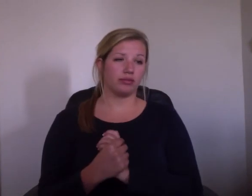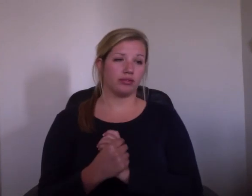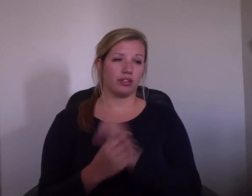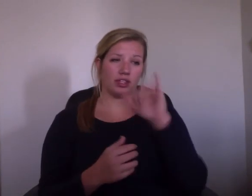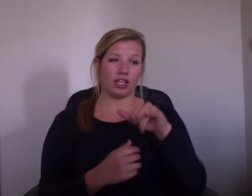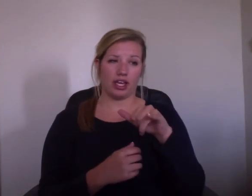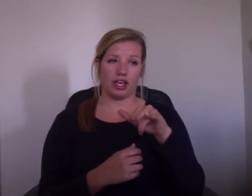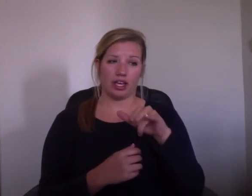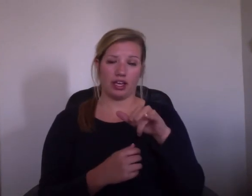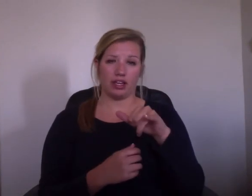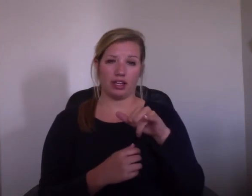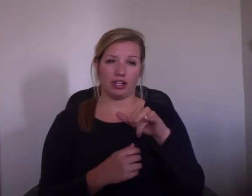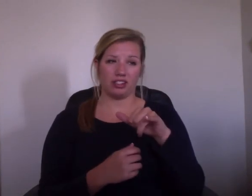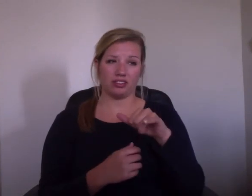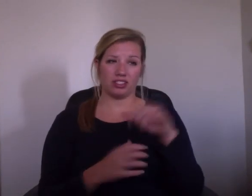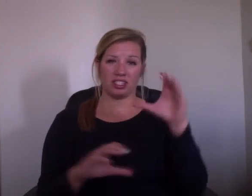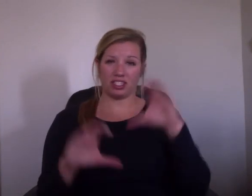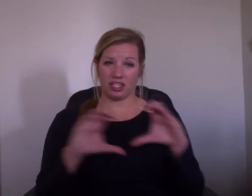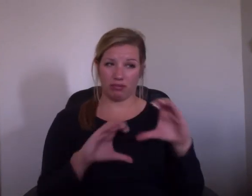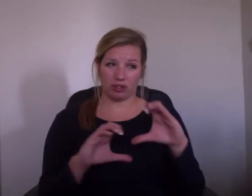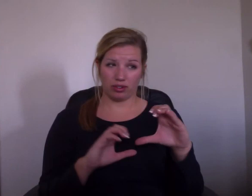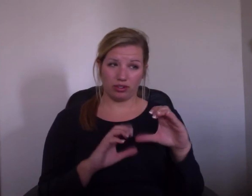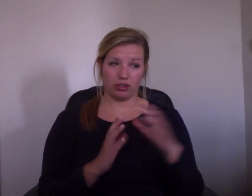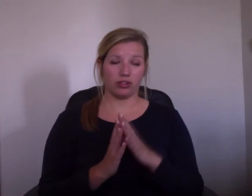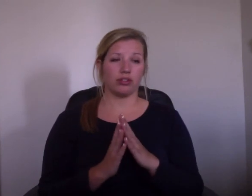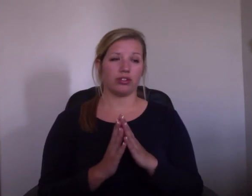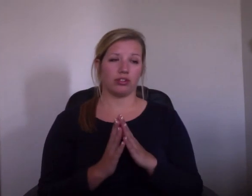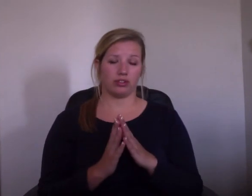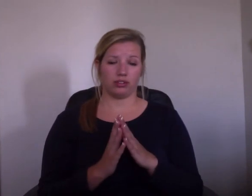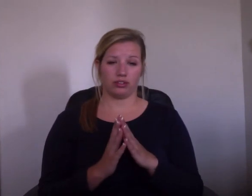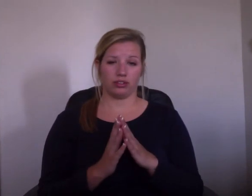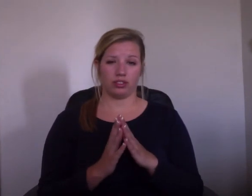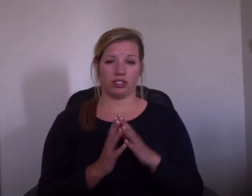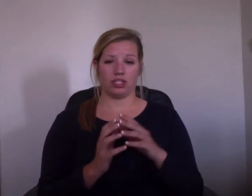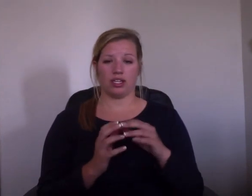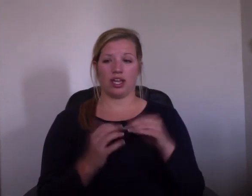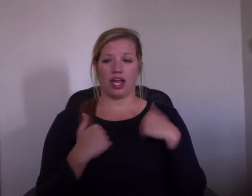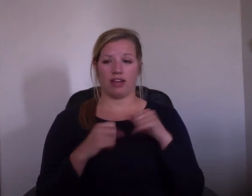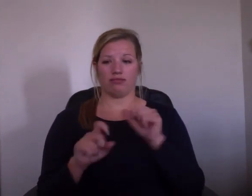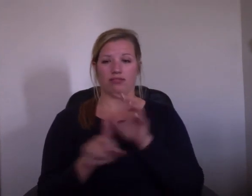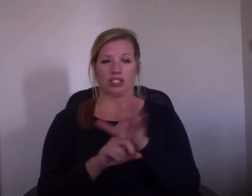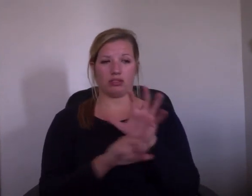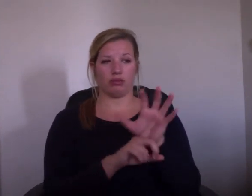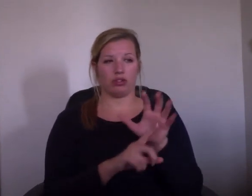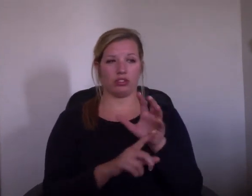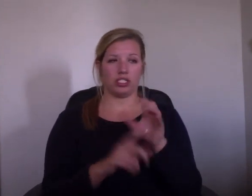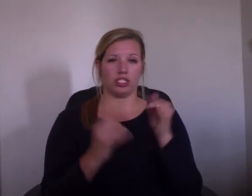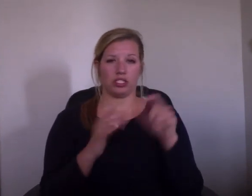the troops who applied it and the civilian population that were exposed to it started to develop cancer, especially their